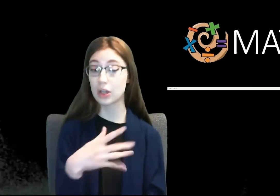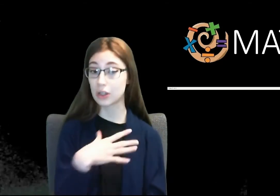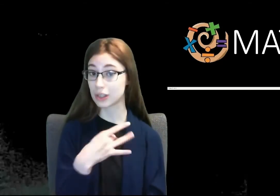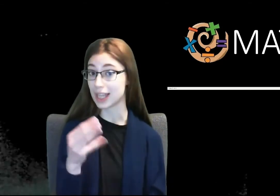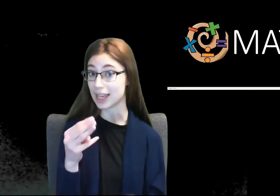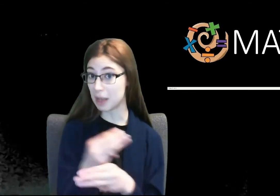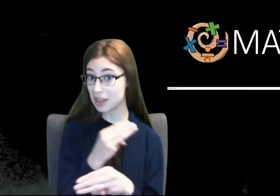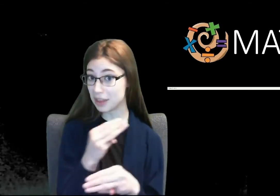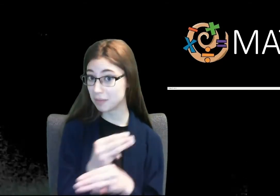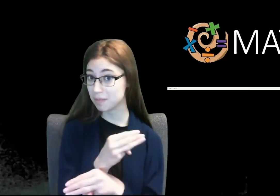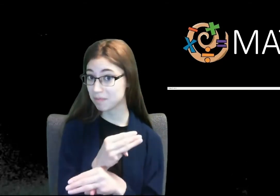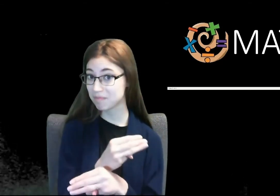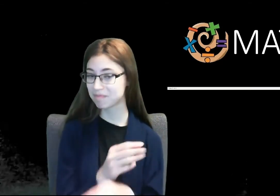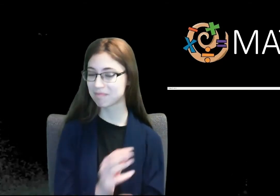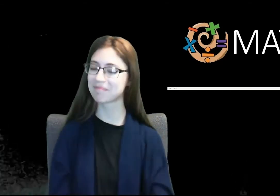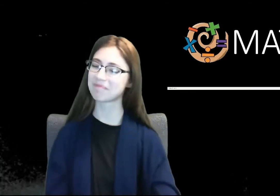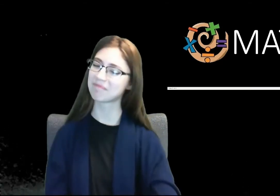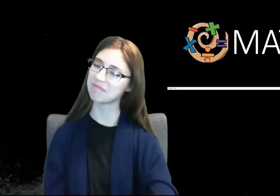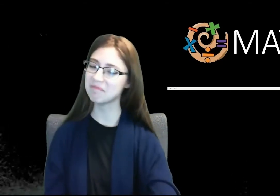Do you like math?